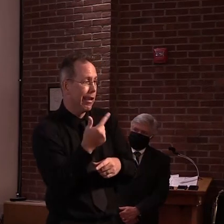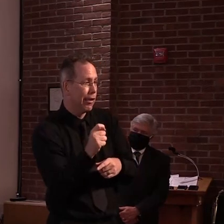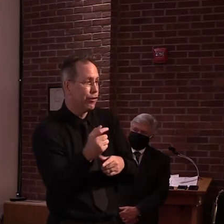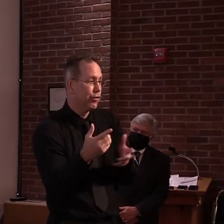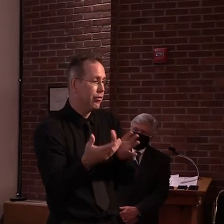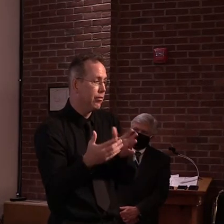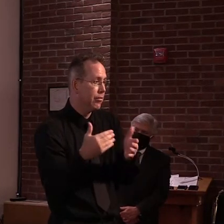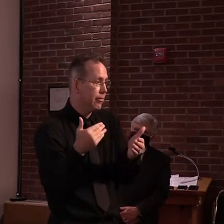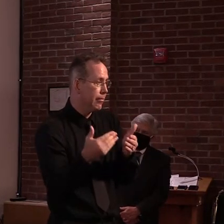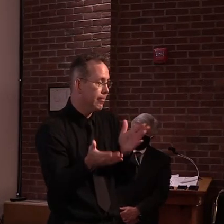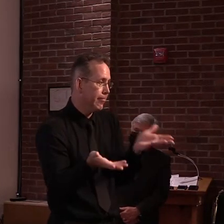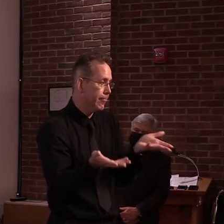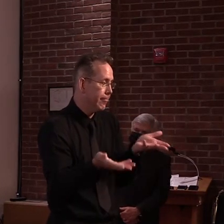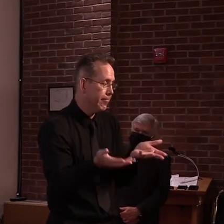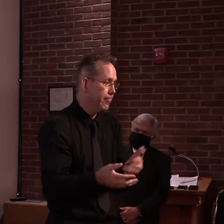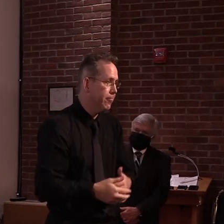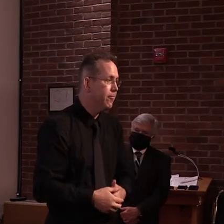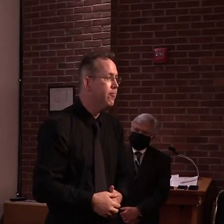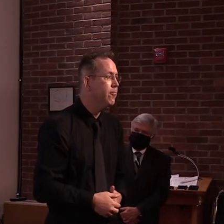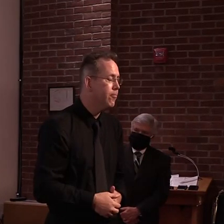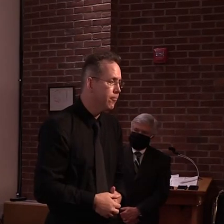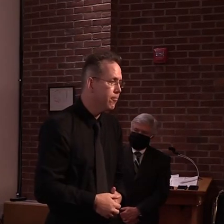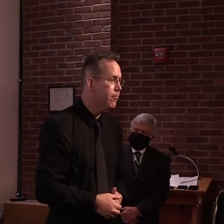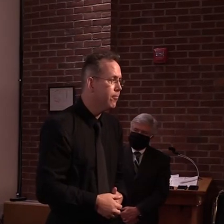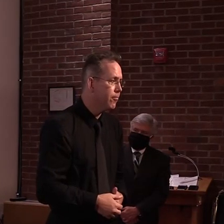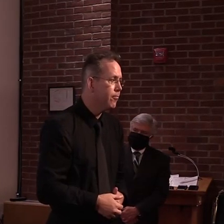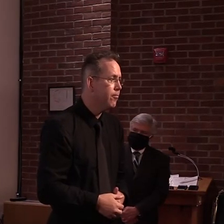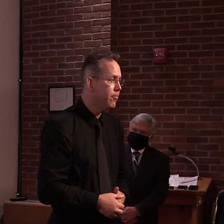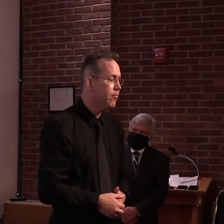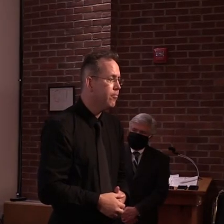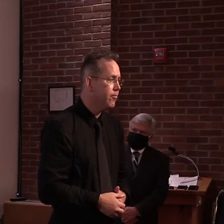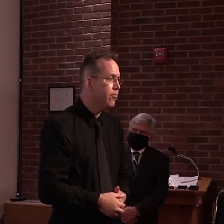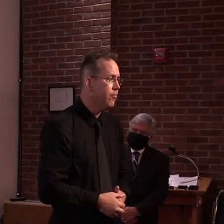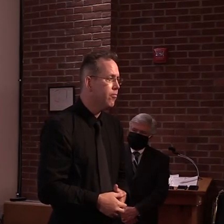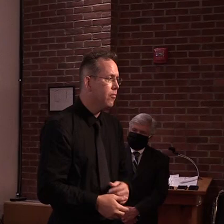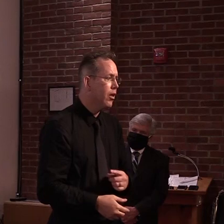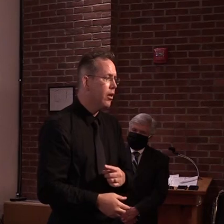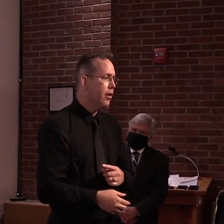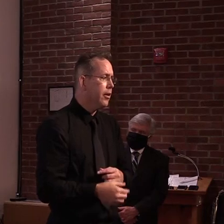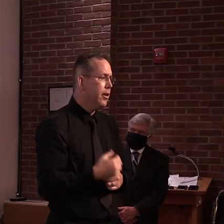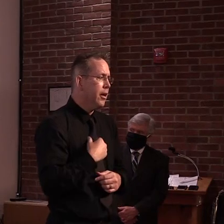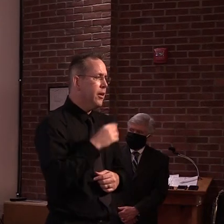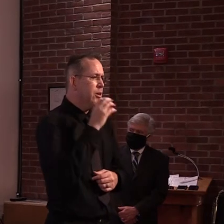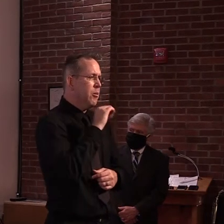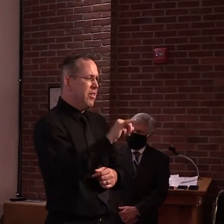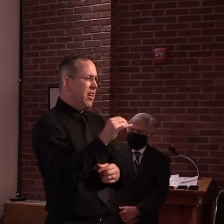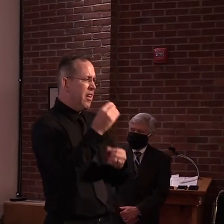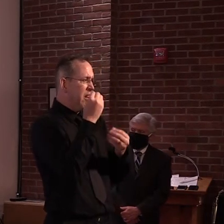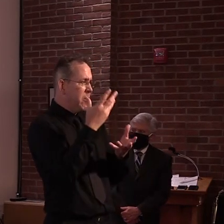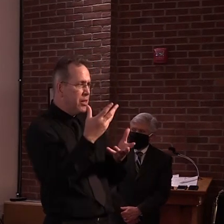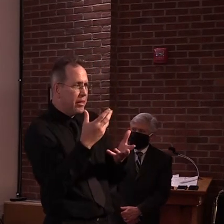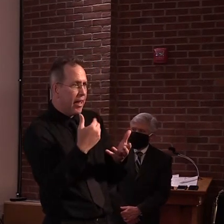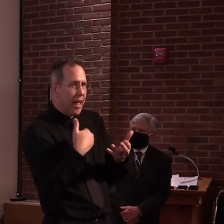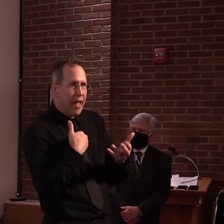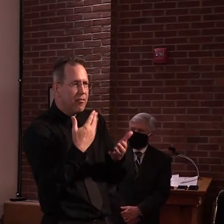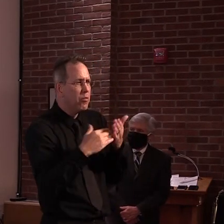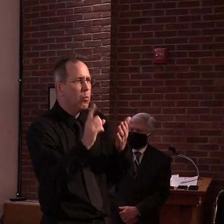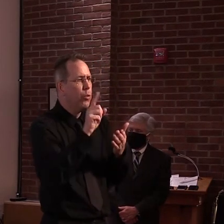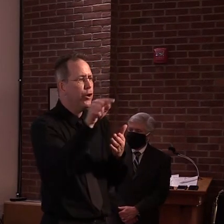I bet you that information is available somewhere, but I don't have it on the top of my head.